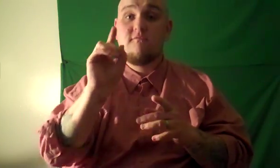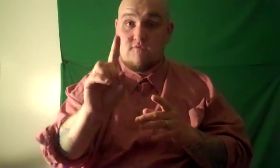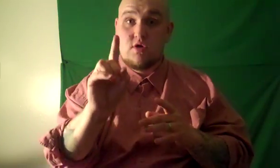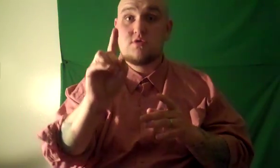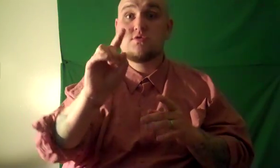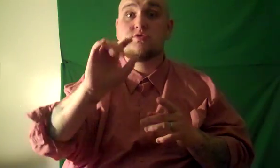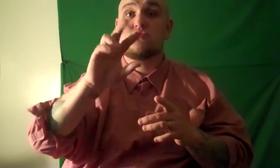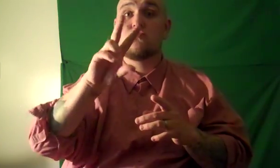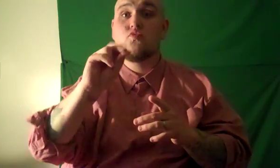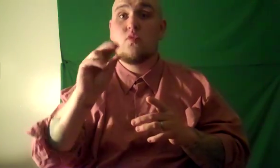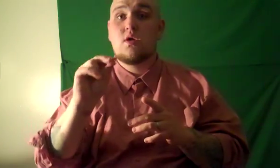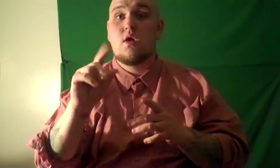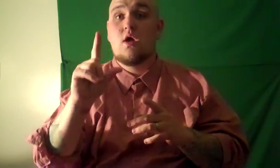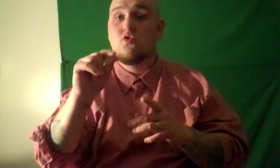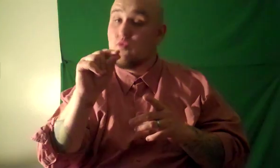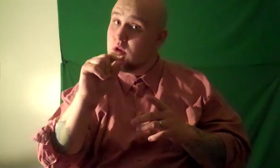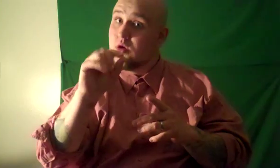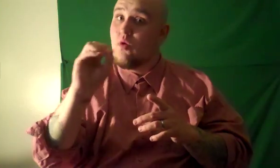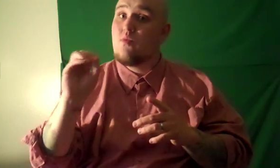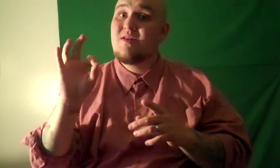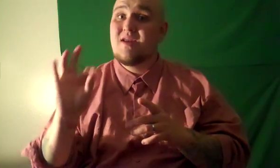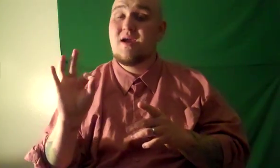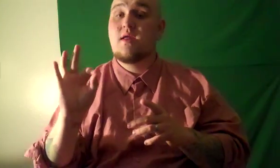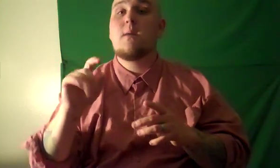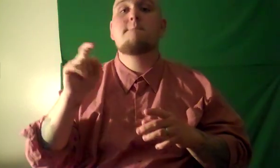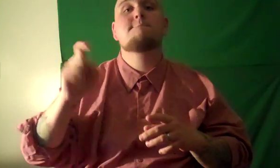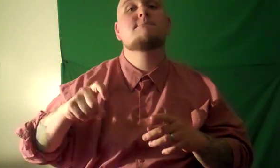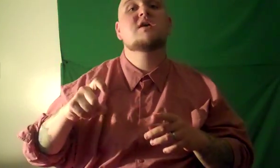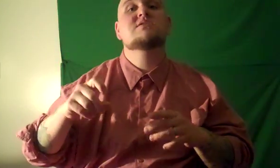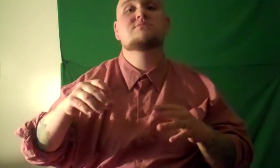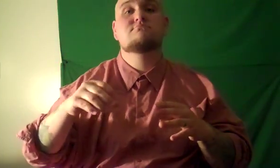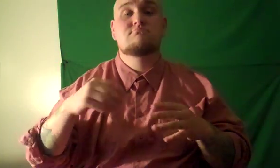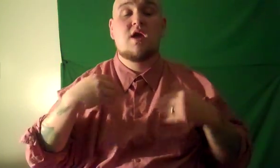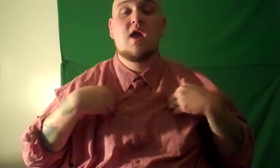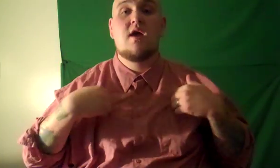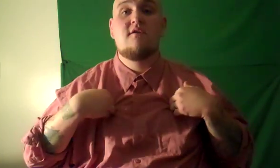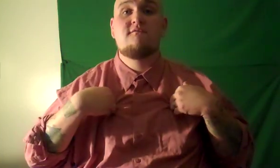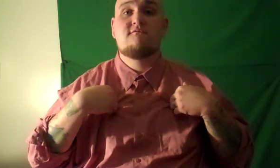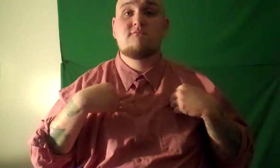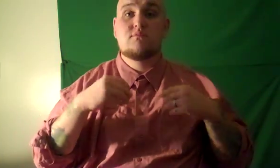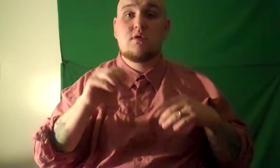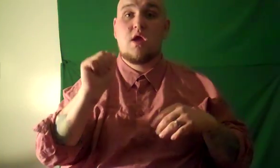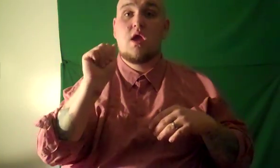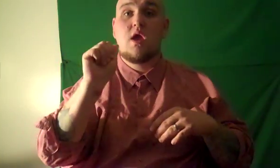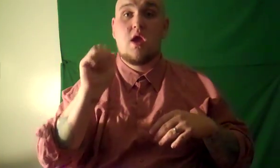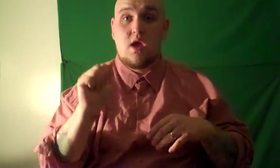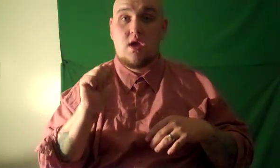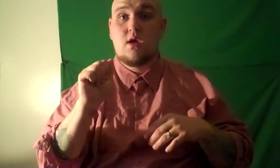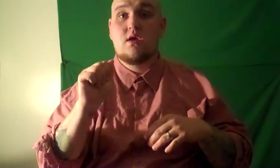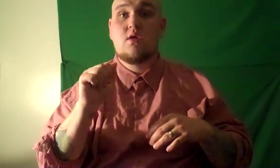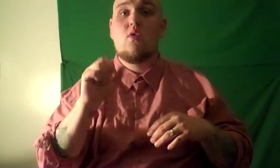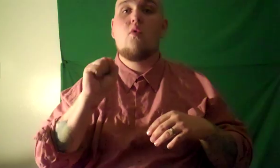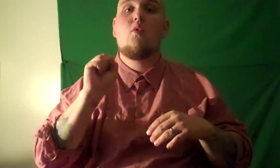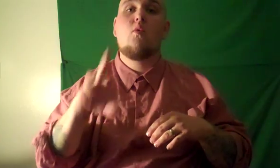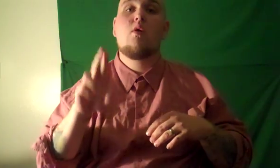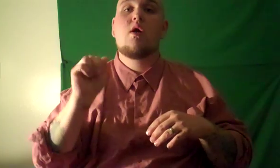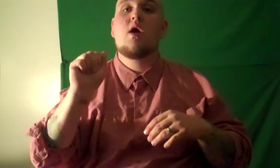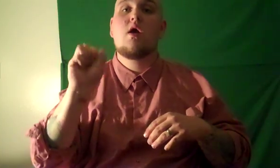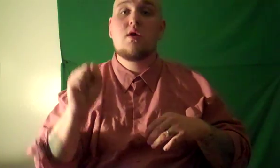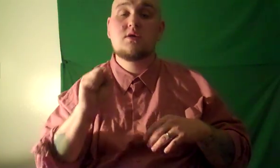an associate's degree to be able to take and pass the NIC performance tests. So, and